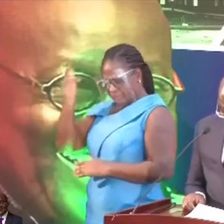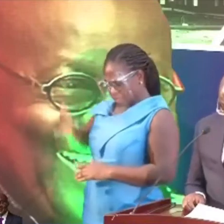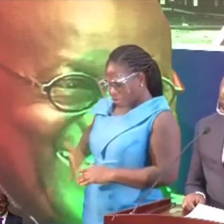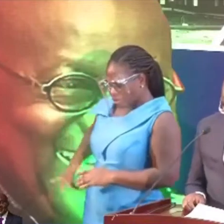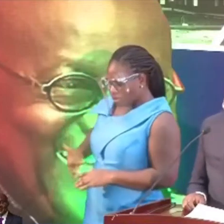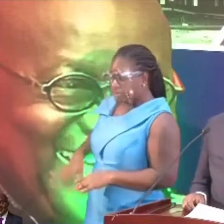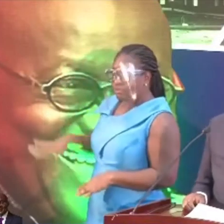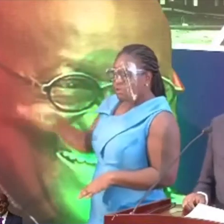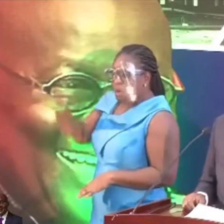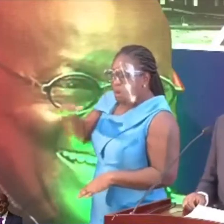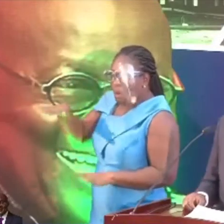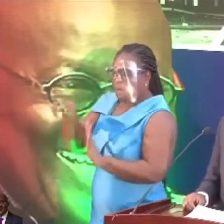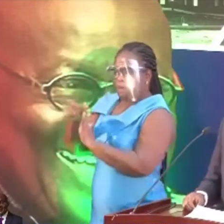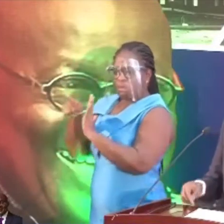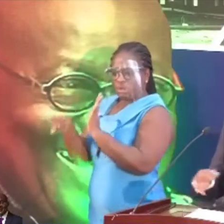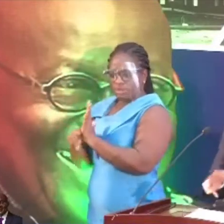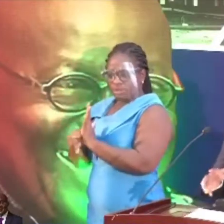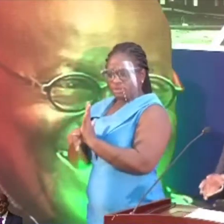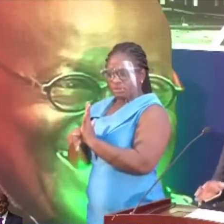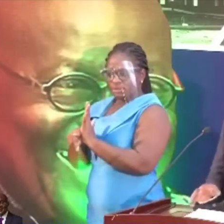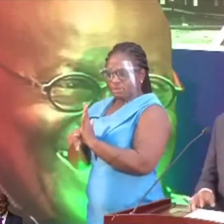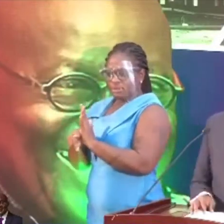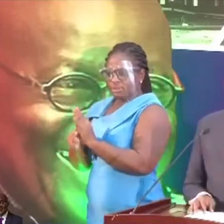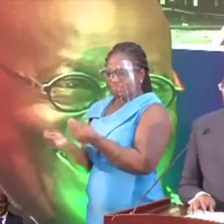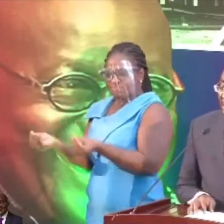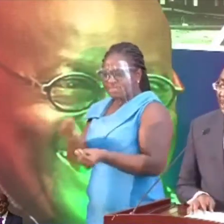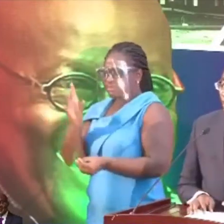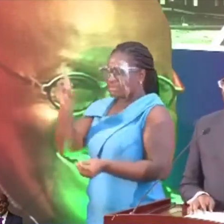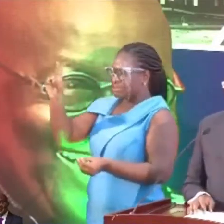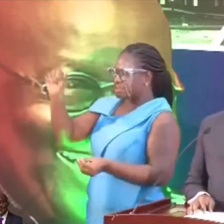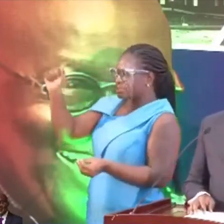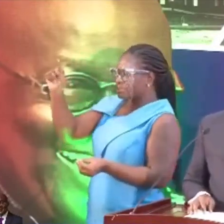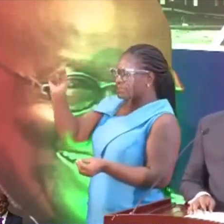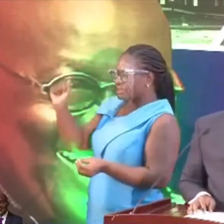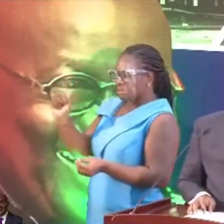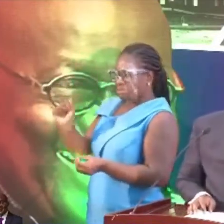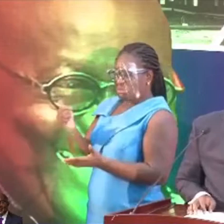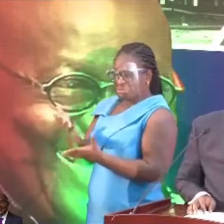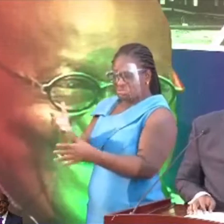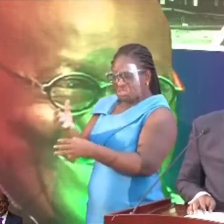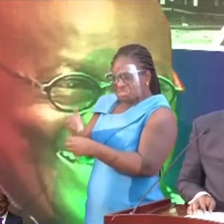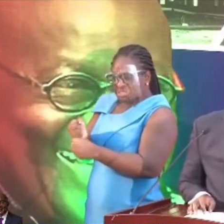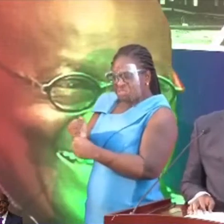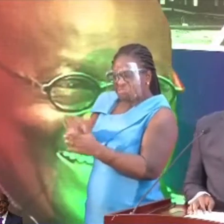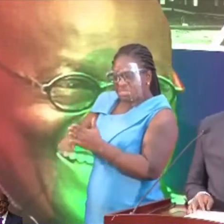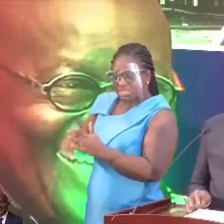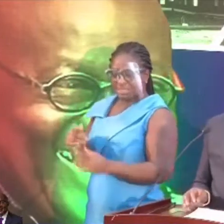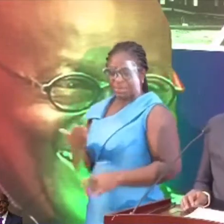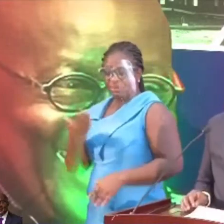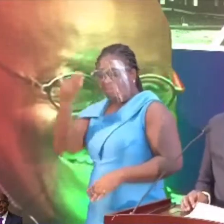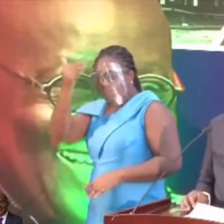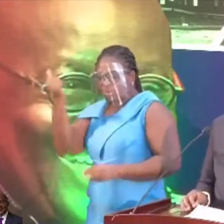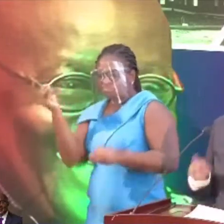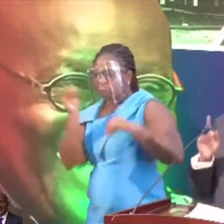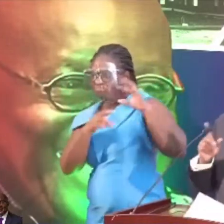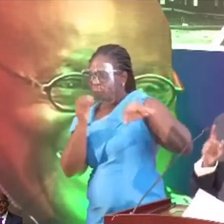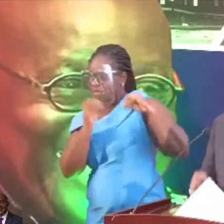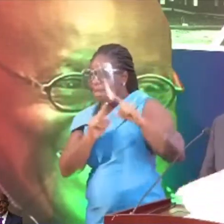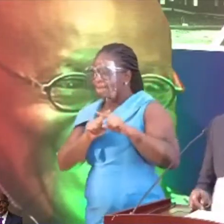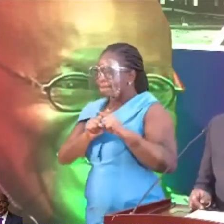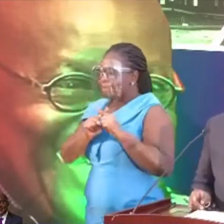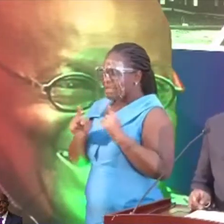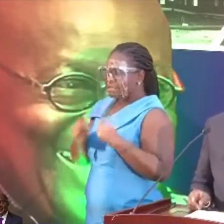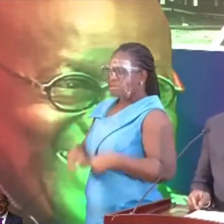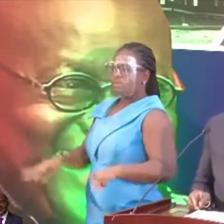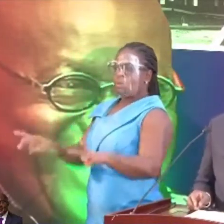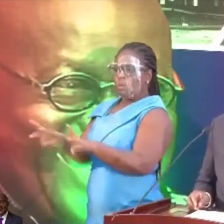All policy. And given that the data was received quite late, we haven't entered all of that data in the database. But it is